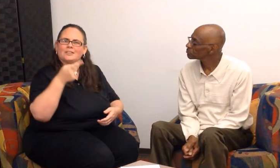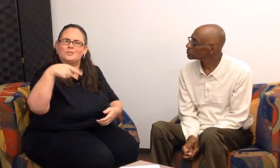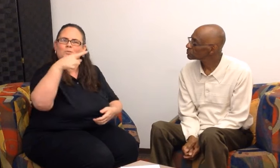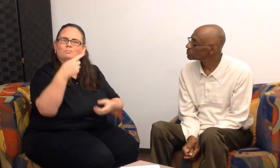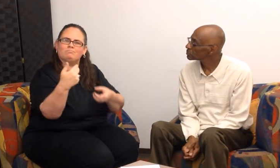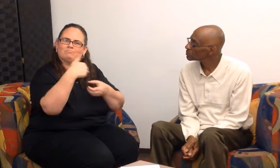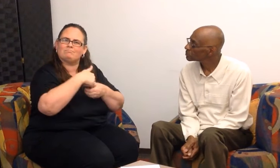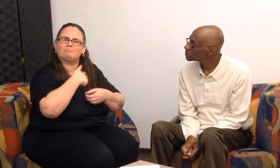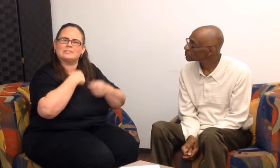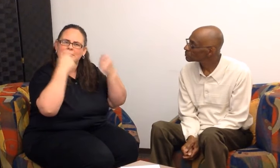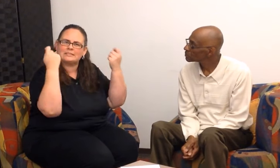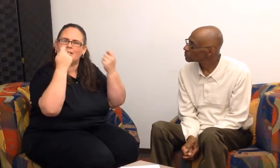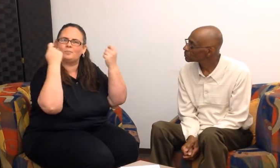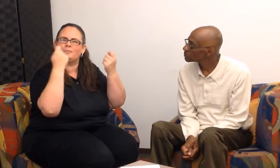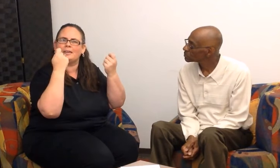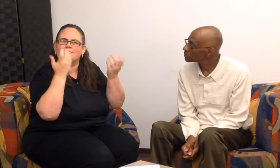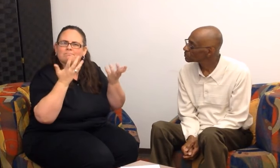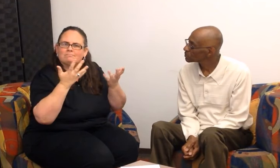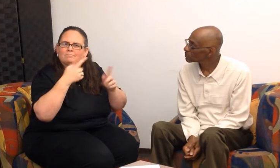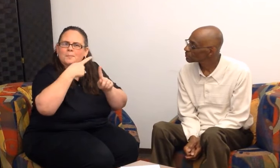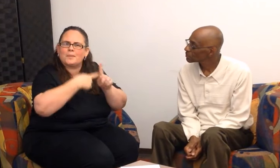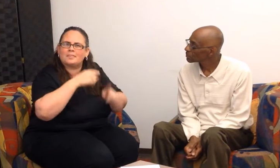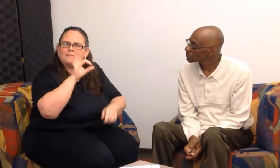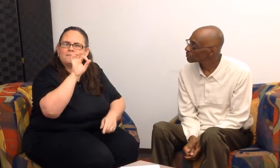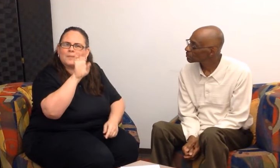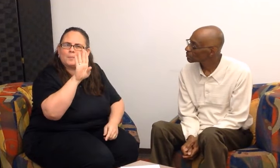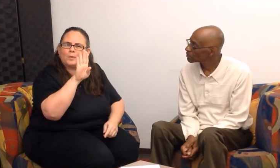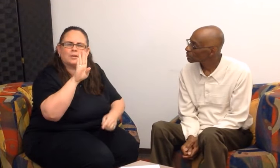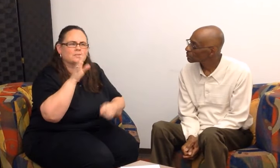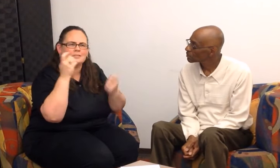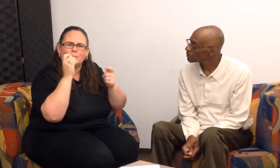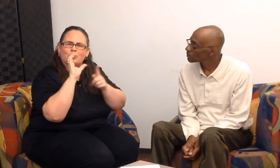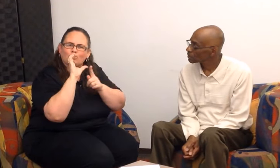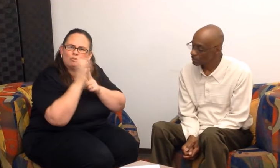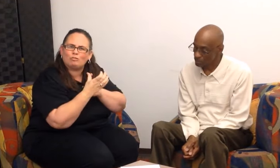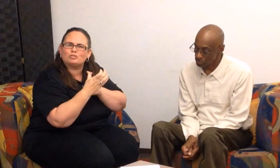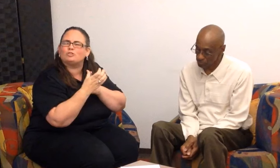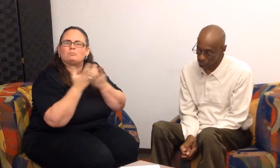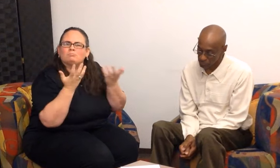ACDHH wants to invite you to join us in celebration of culture during the month of February.